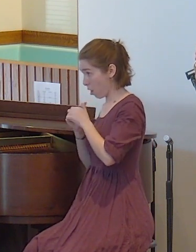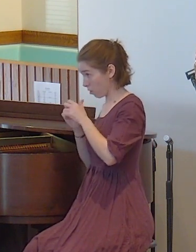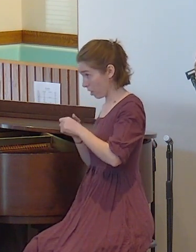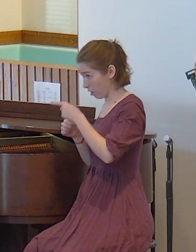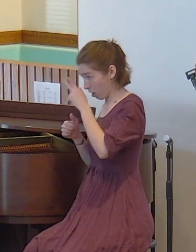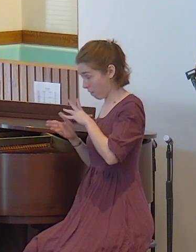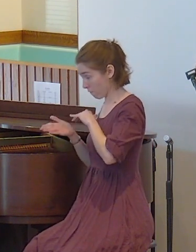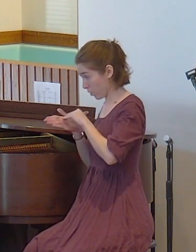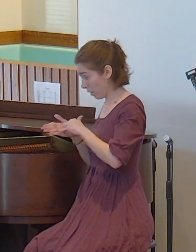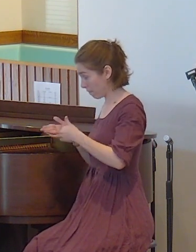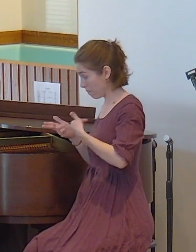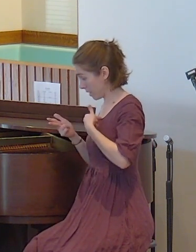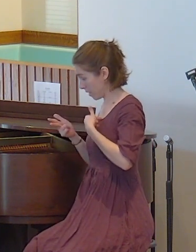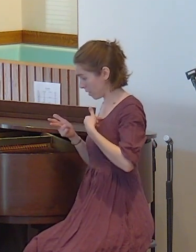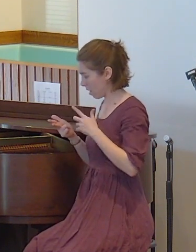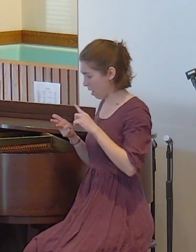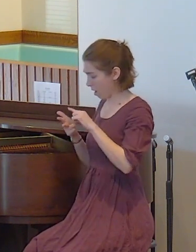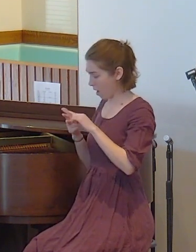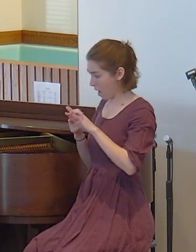So